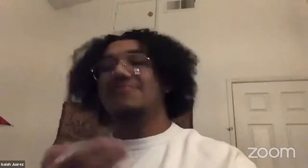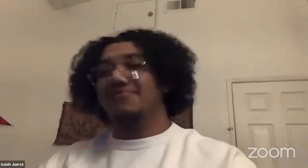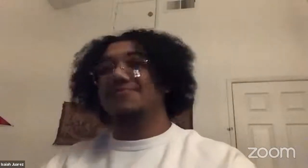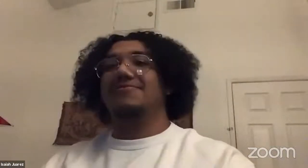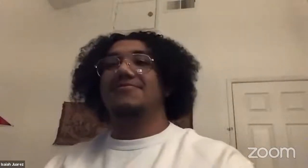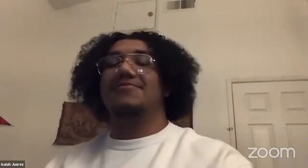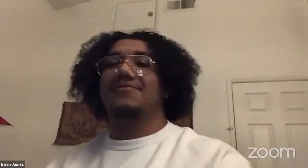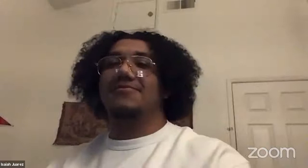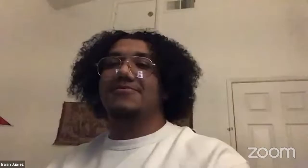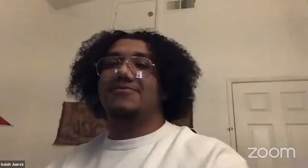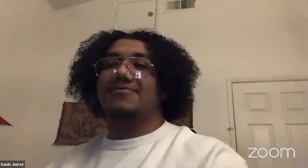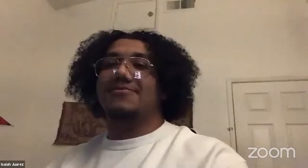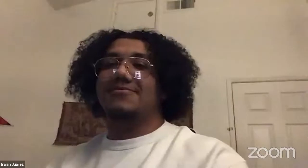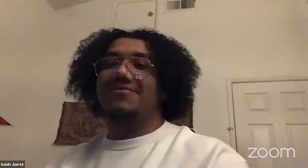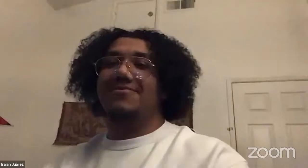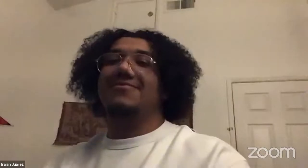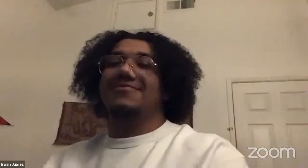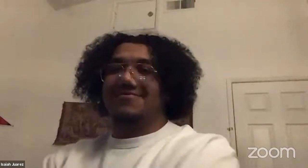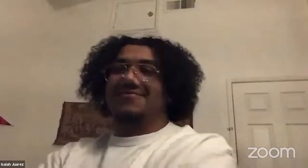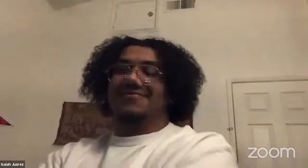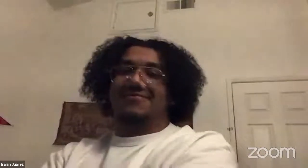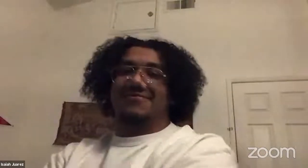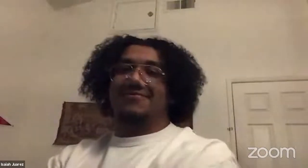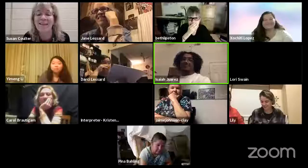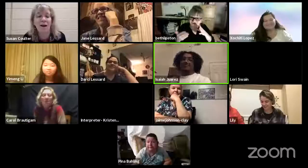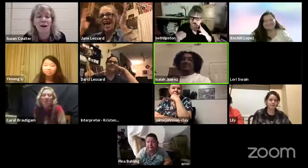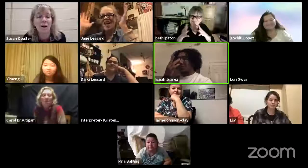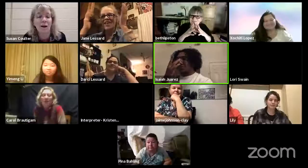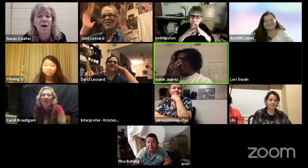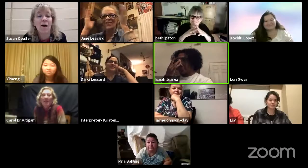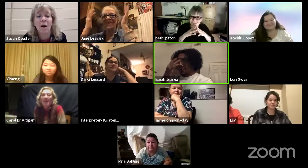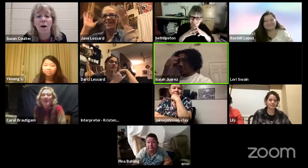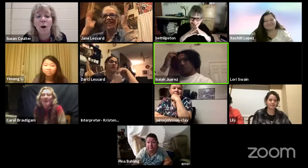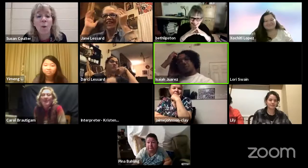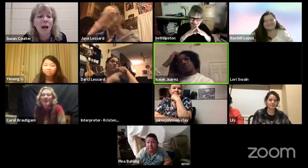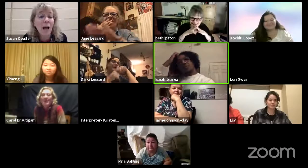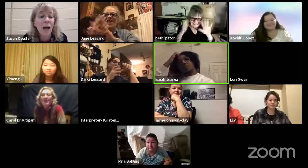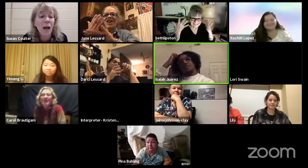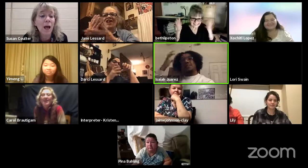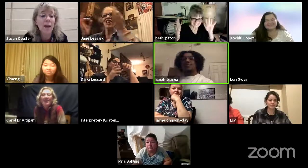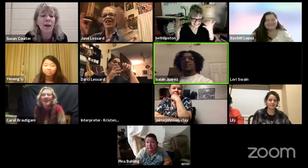My name is Nick. Nick.